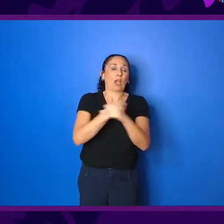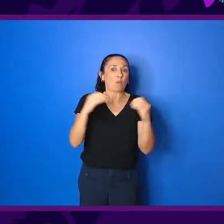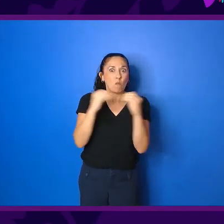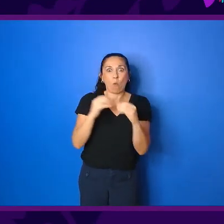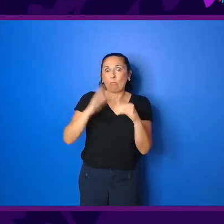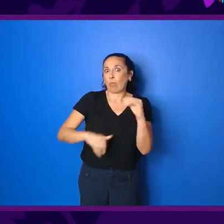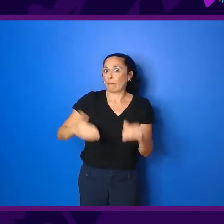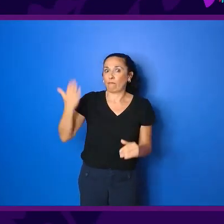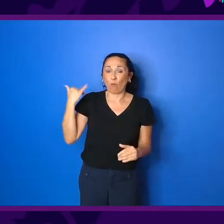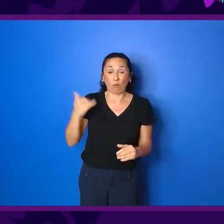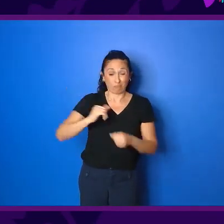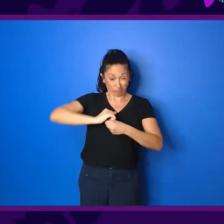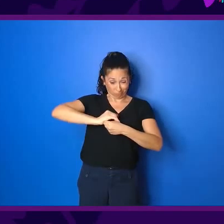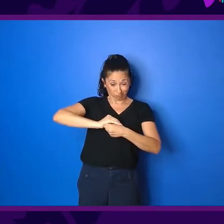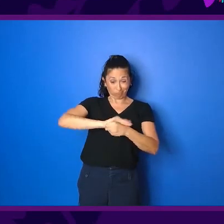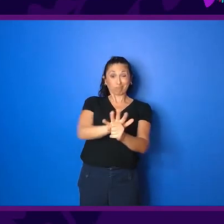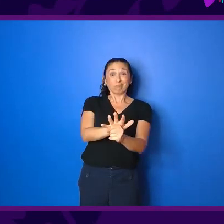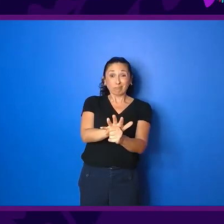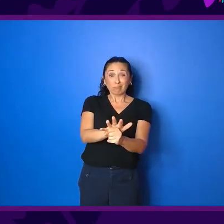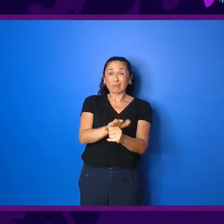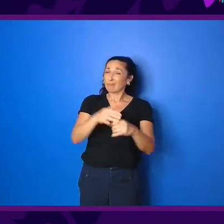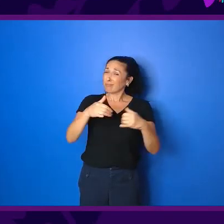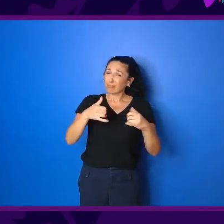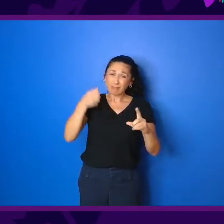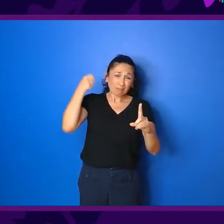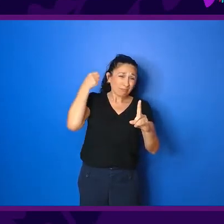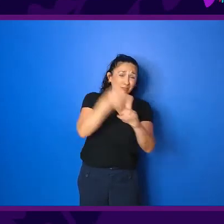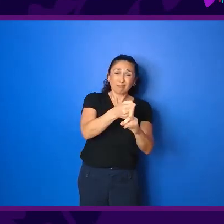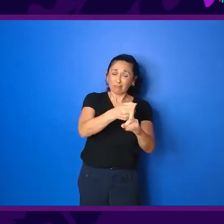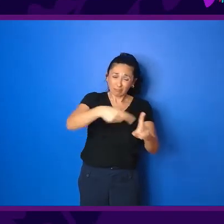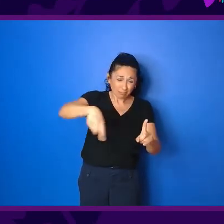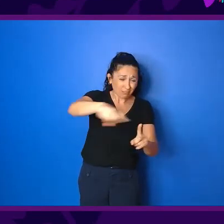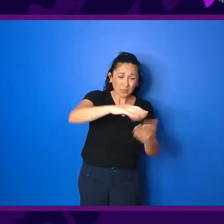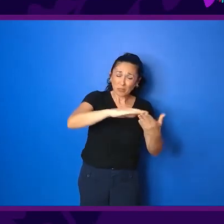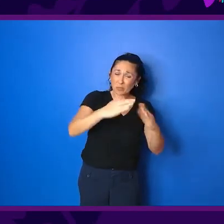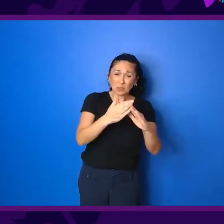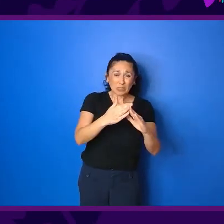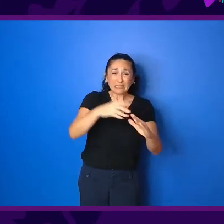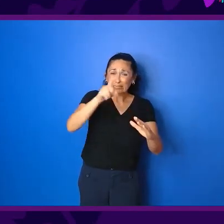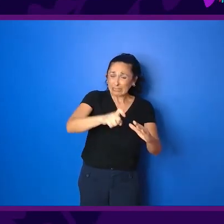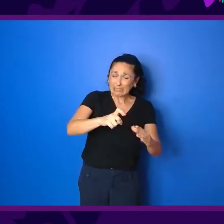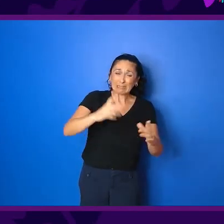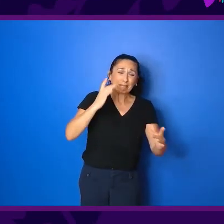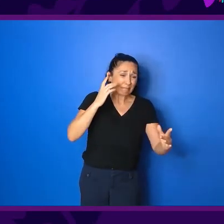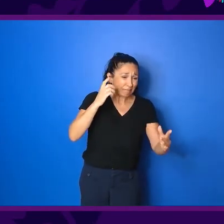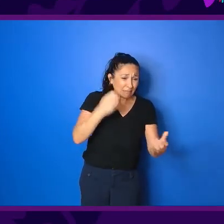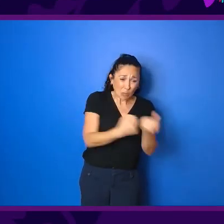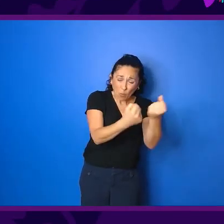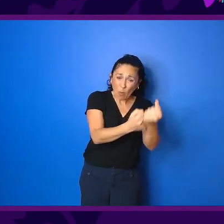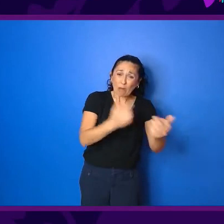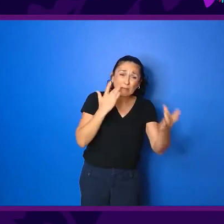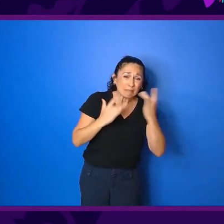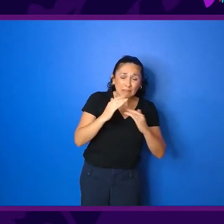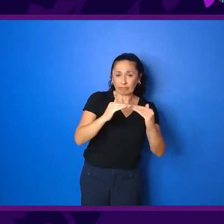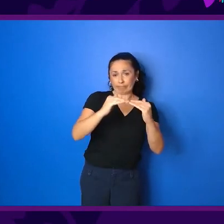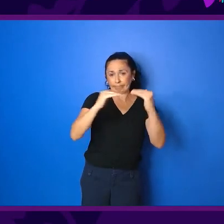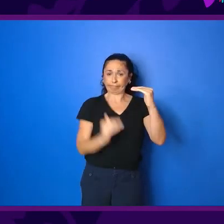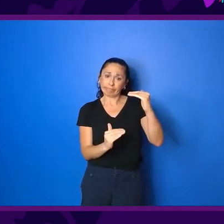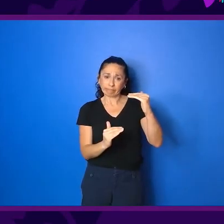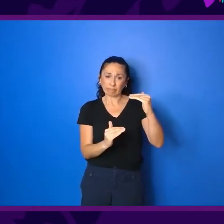COVID-19 continues to disproportionately impact our most vulnerable communities, resulting in extreme